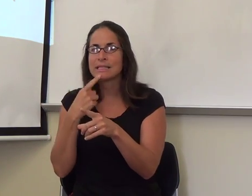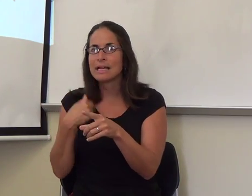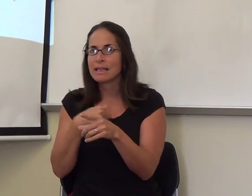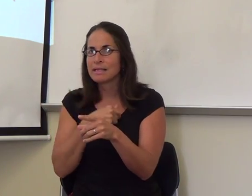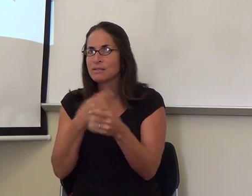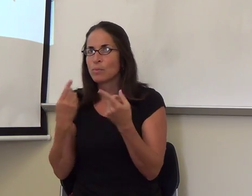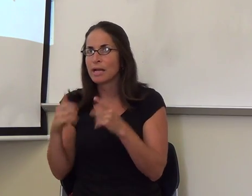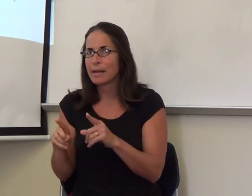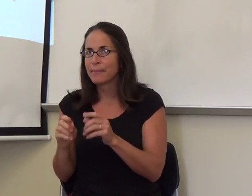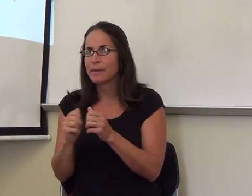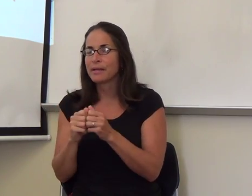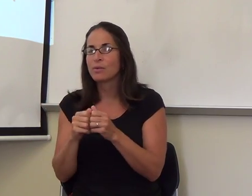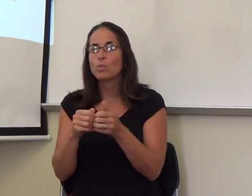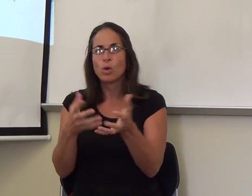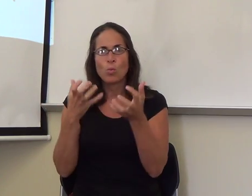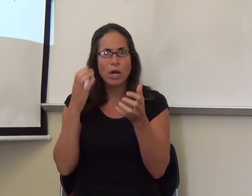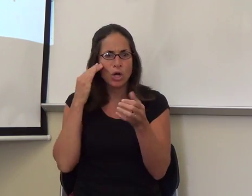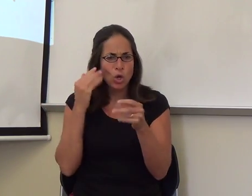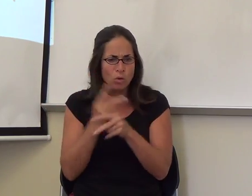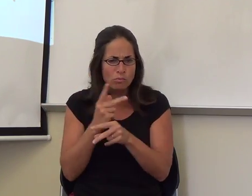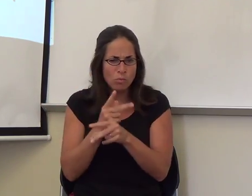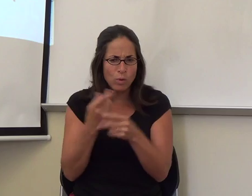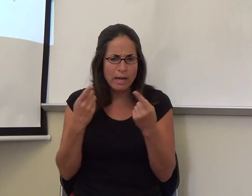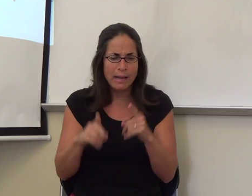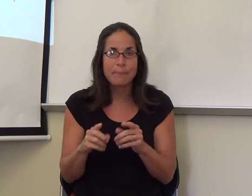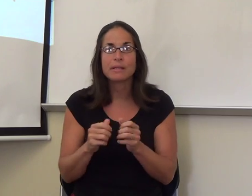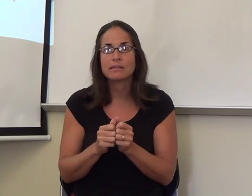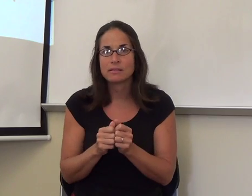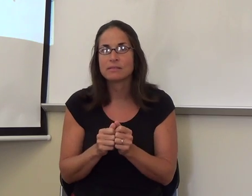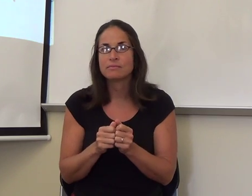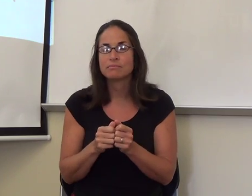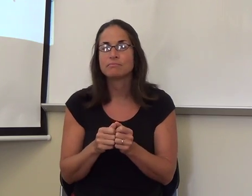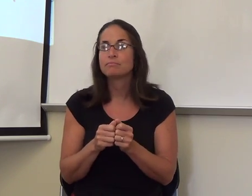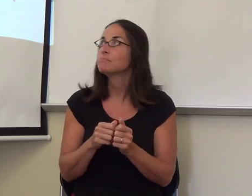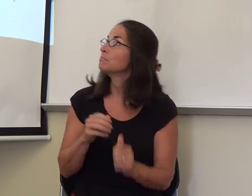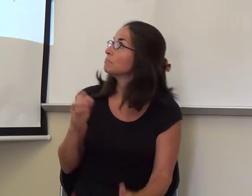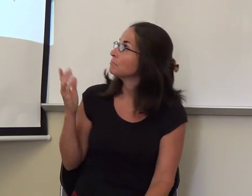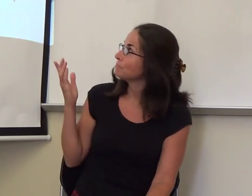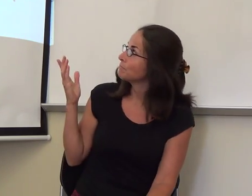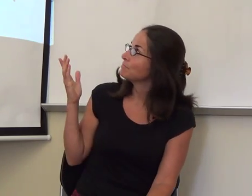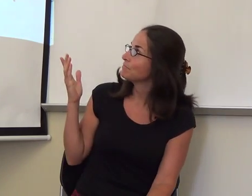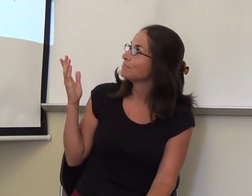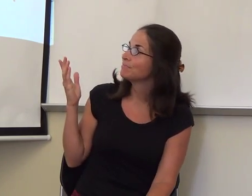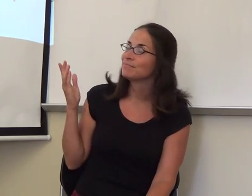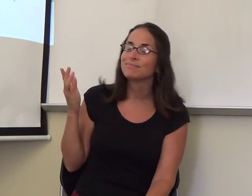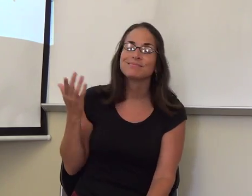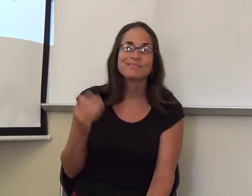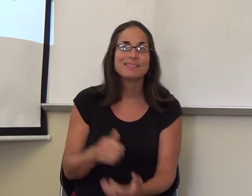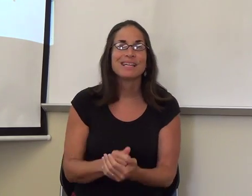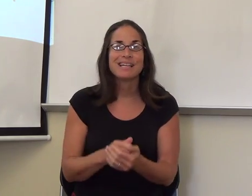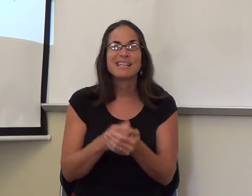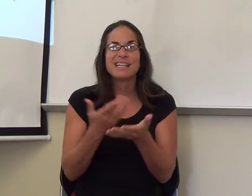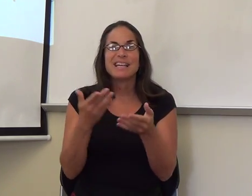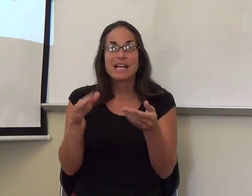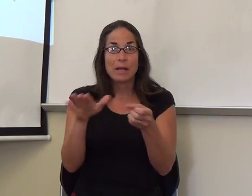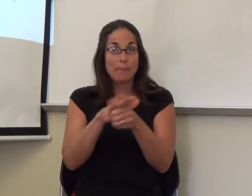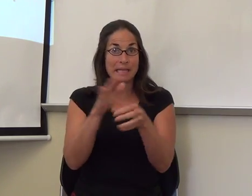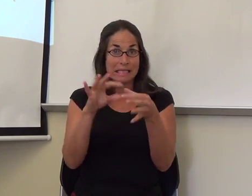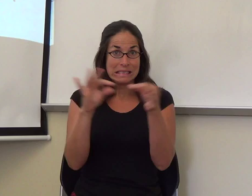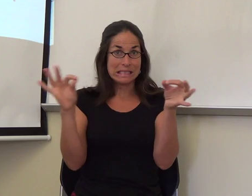We want to know what happened, okay? Yeah, this is the thing about complete sentences. Basically,